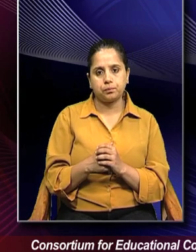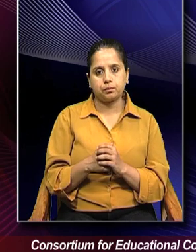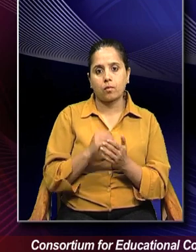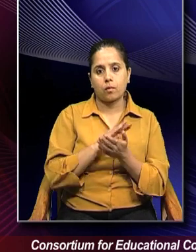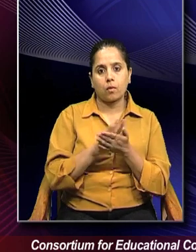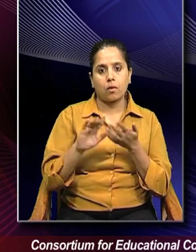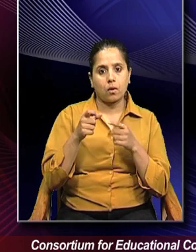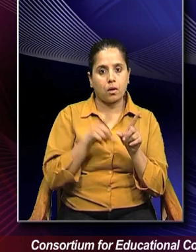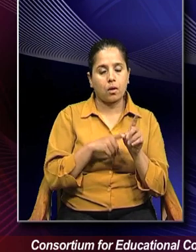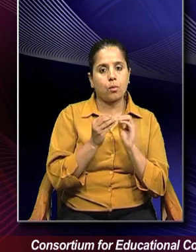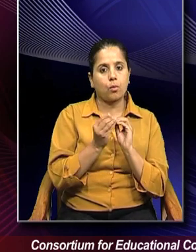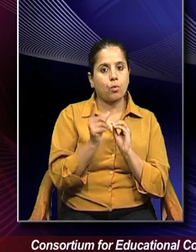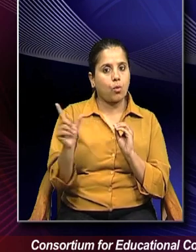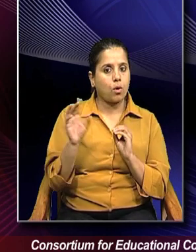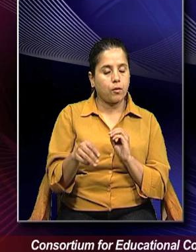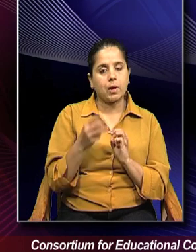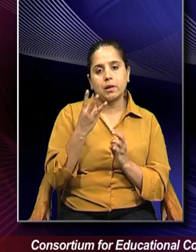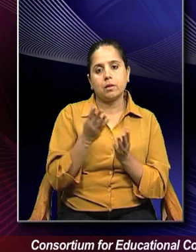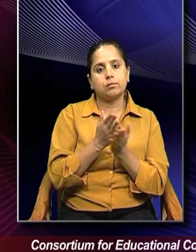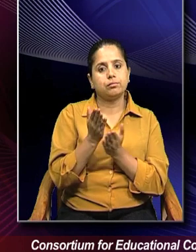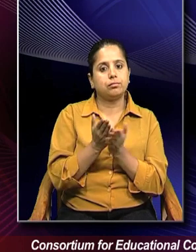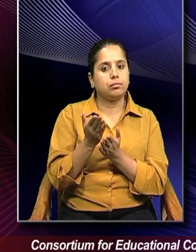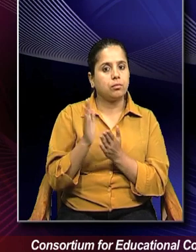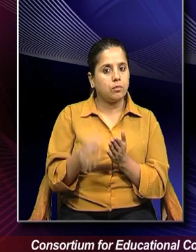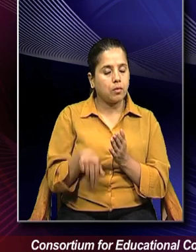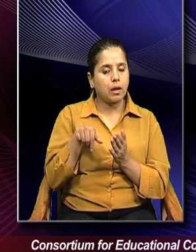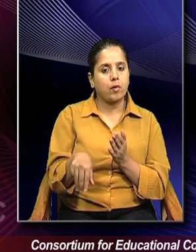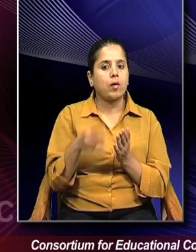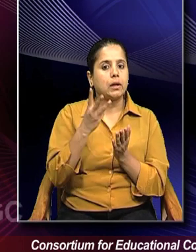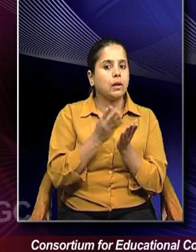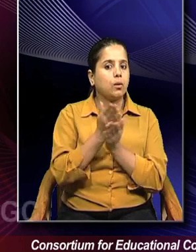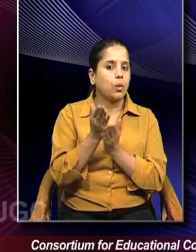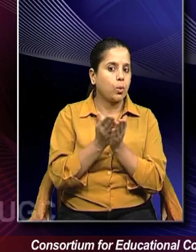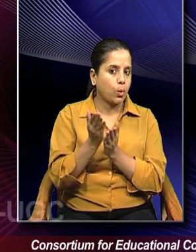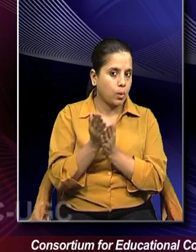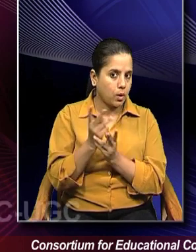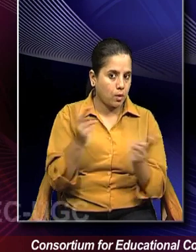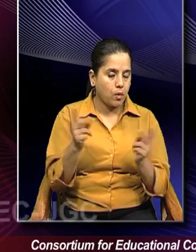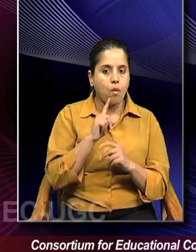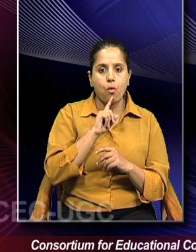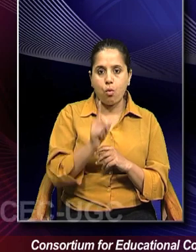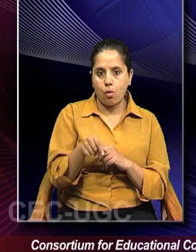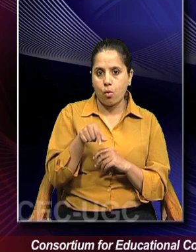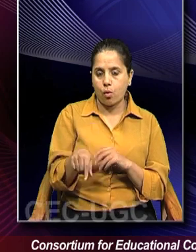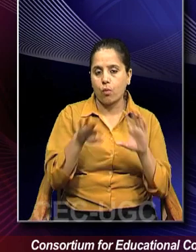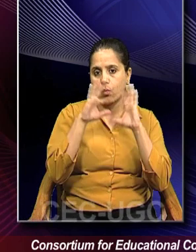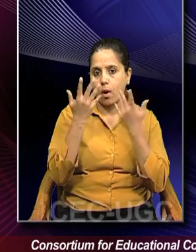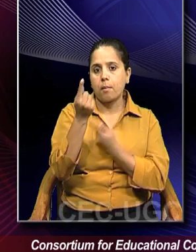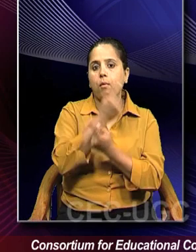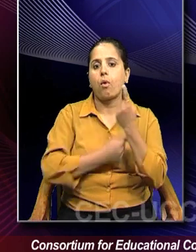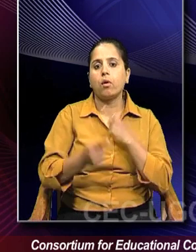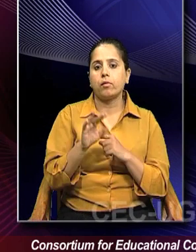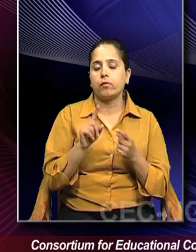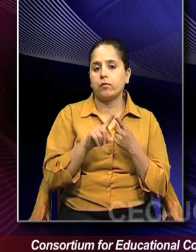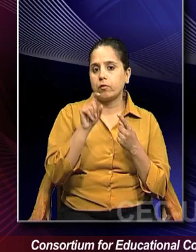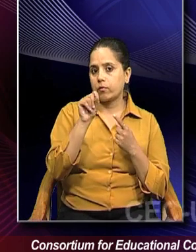Hedley Bull also talks about three types of or three kinds of order in world politics.